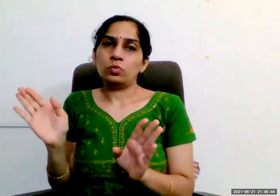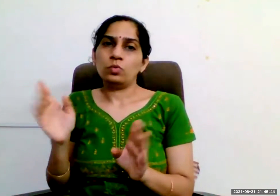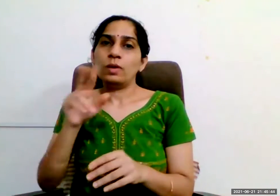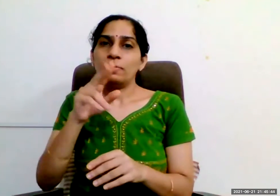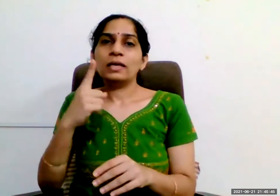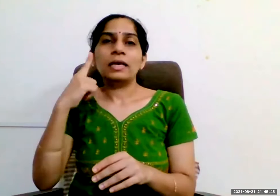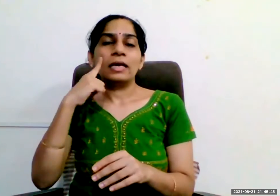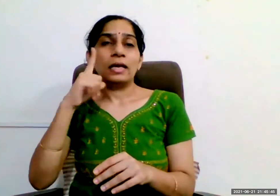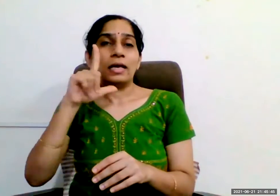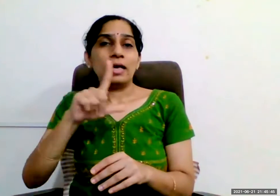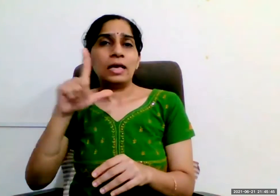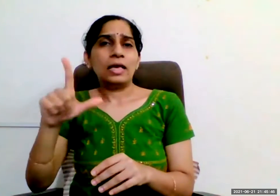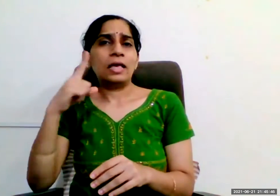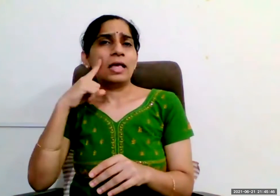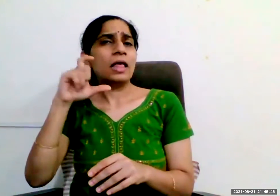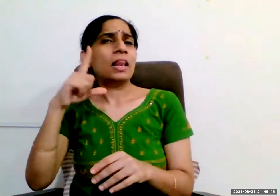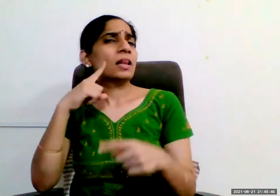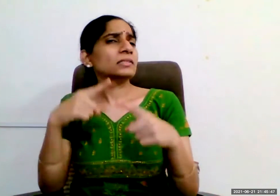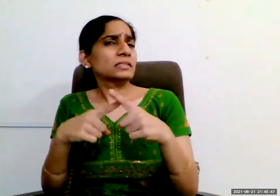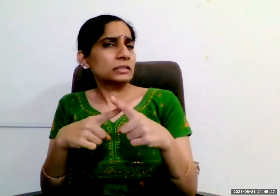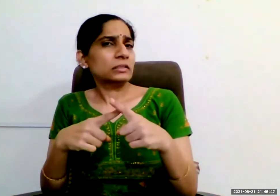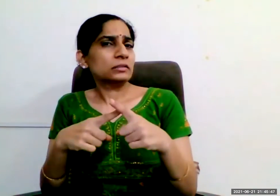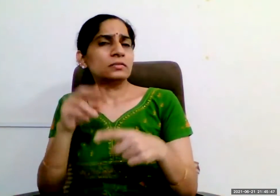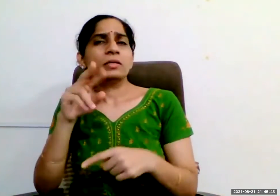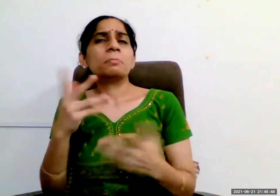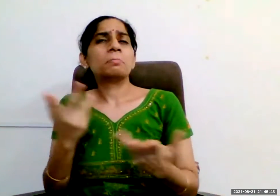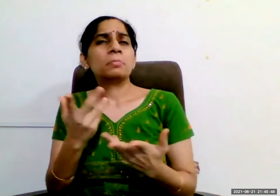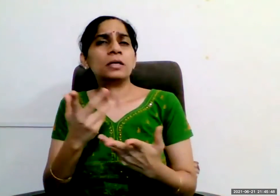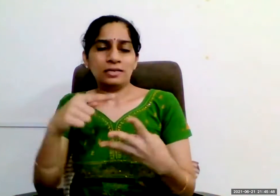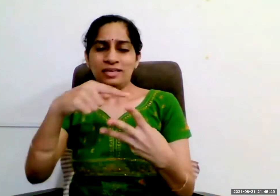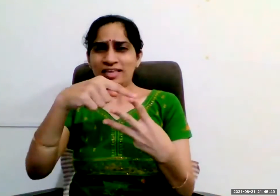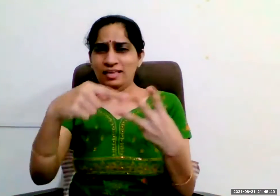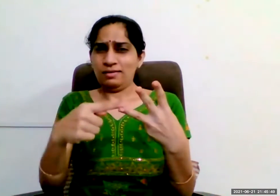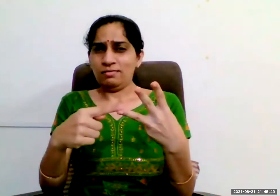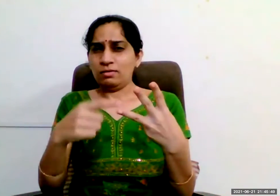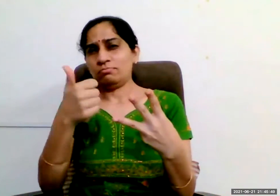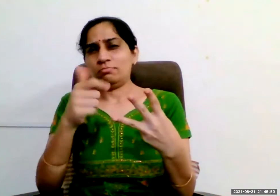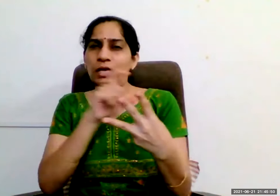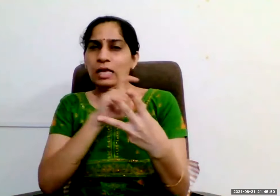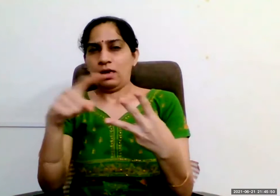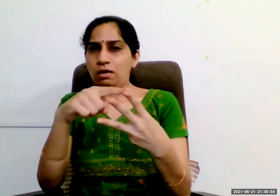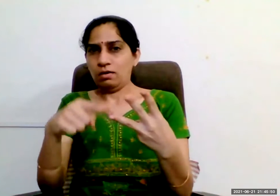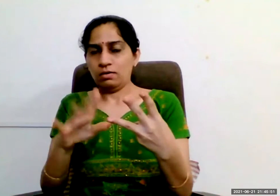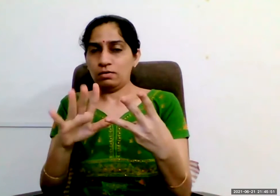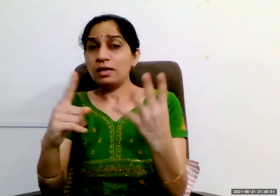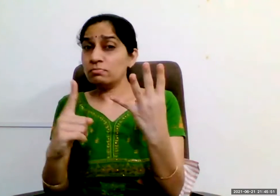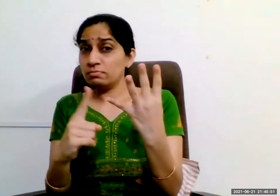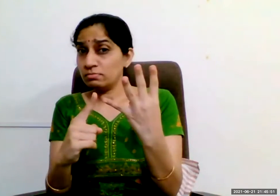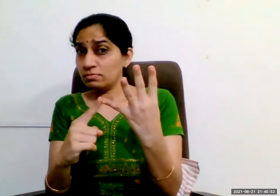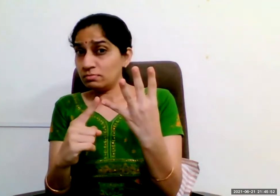So what I mean by illicit relationship, the other things I'm sure are very clear. But when it comes to illicit relationship,